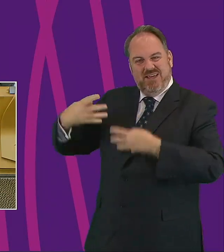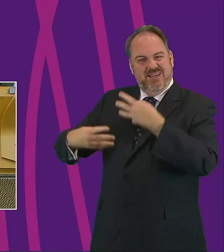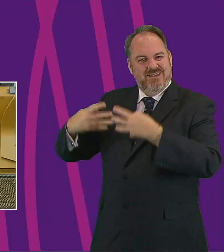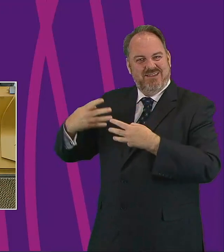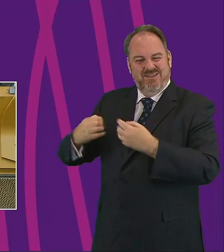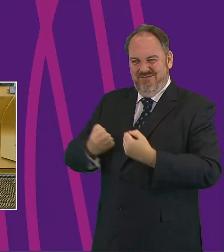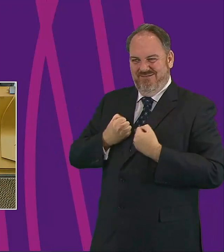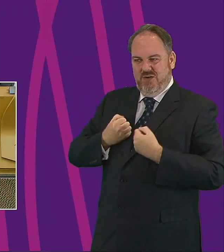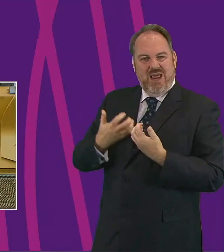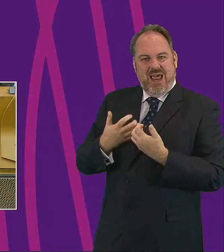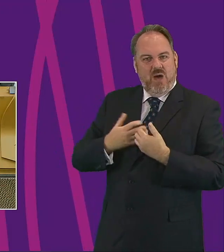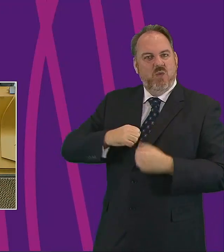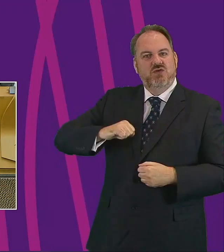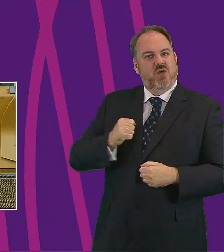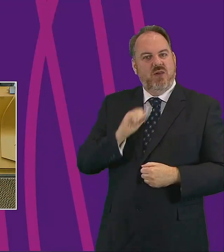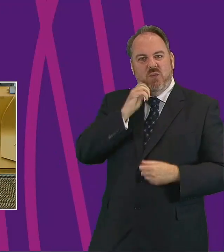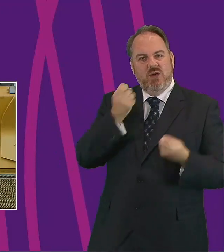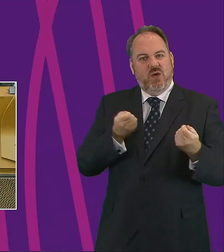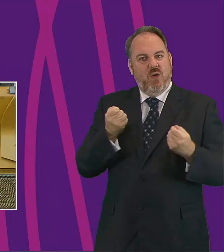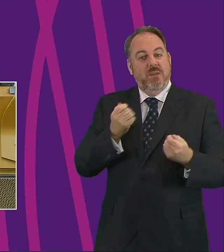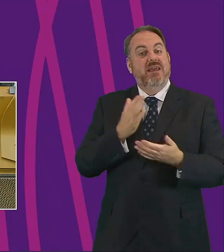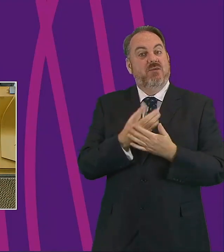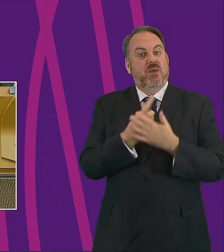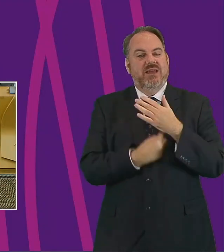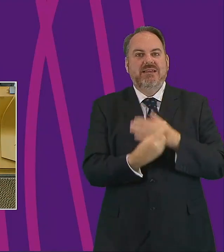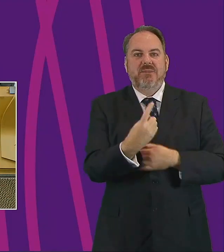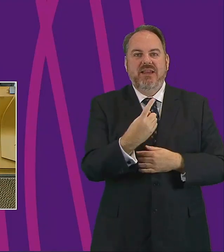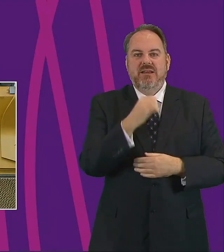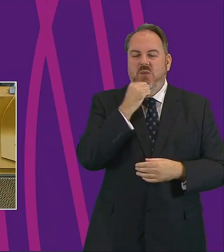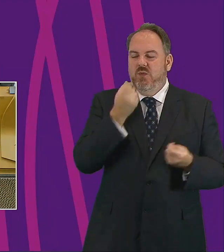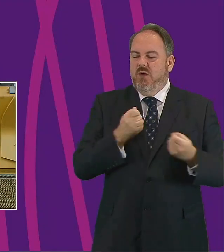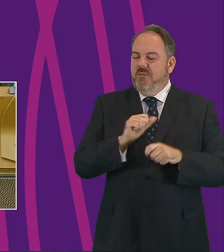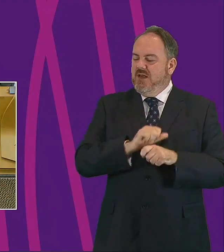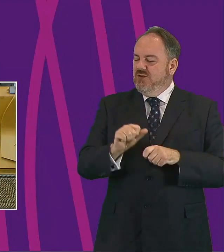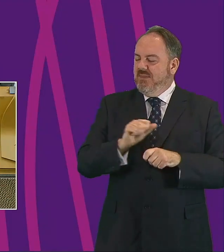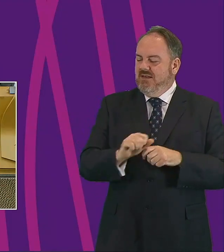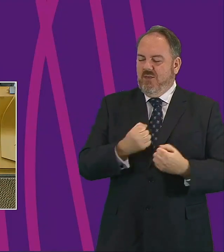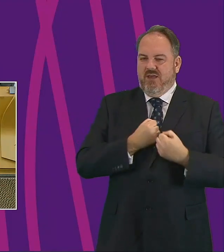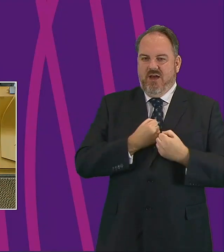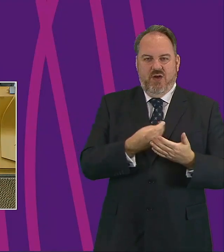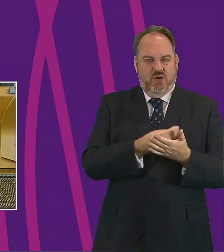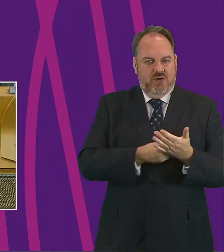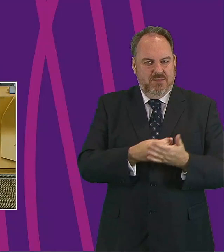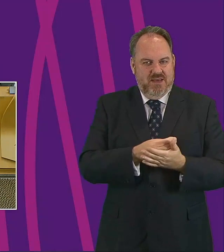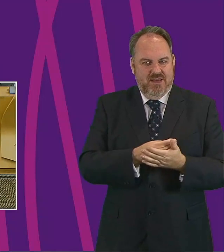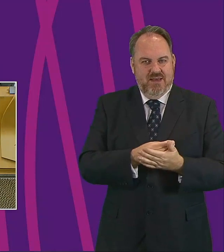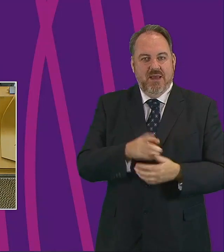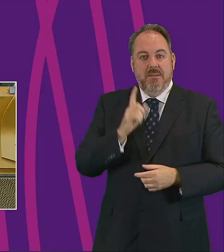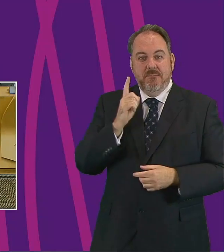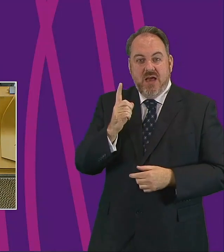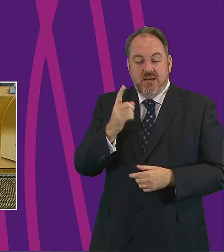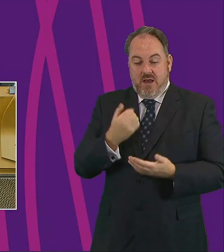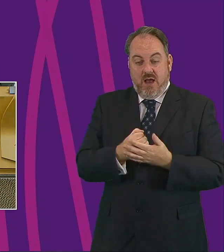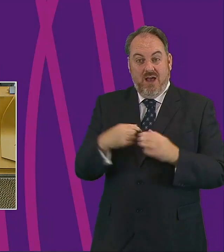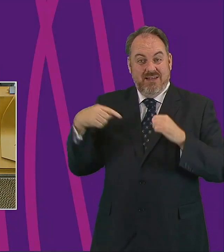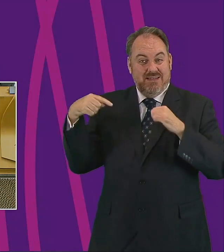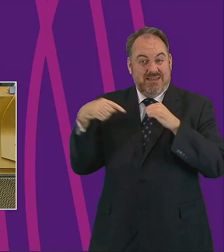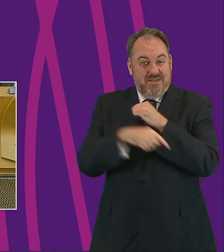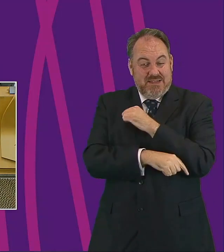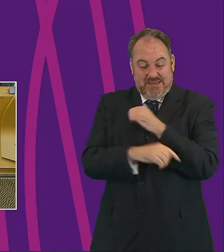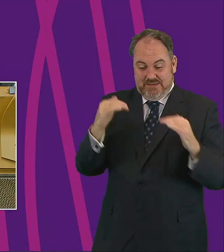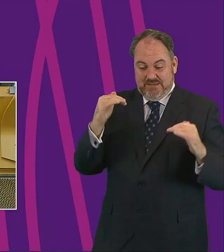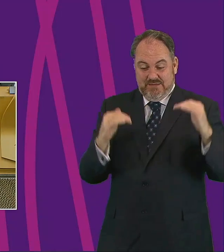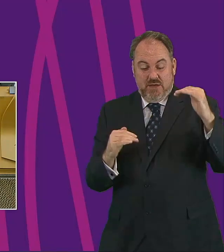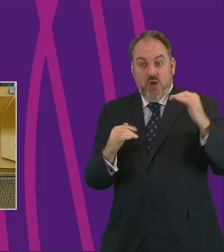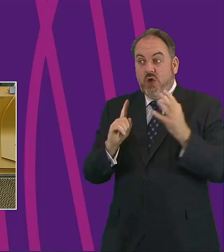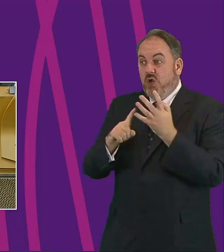of how Scotland would fare as an independent country. But talking about deficits, at a time when the UK deficit